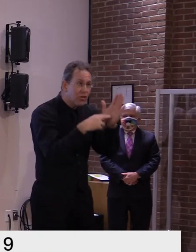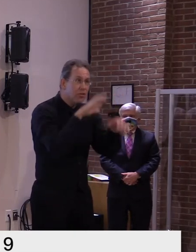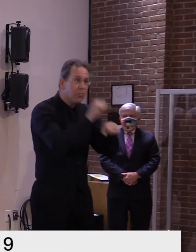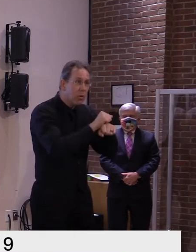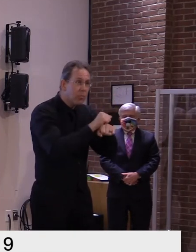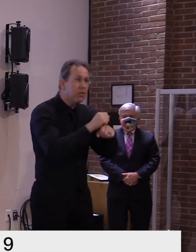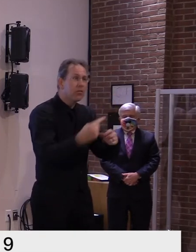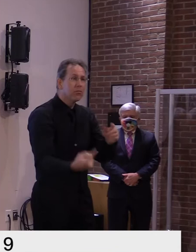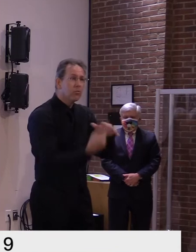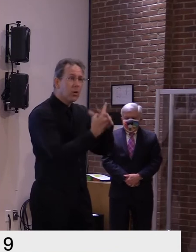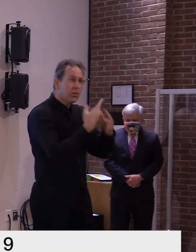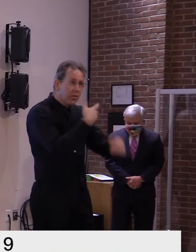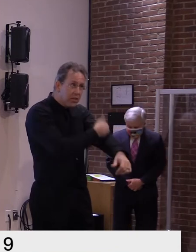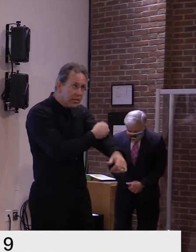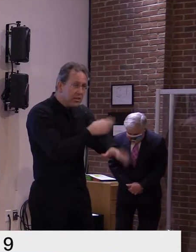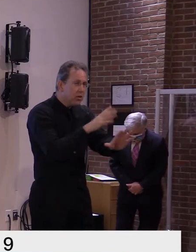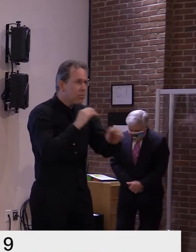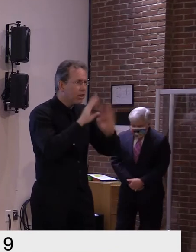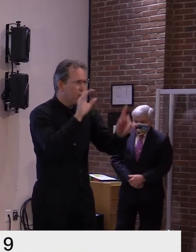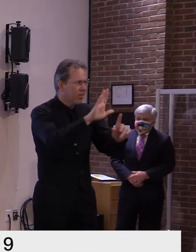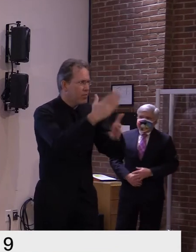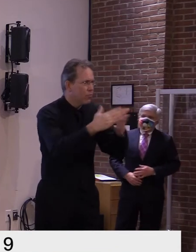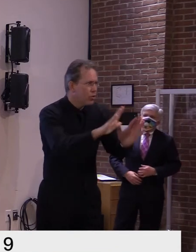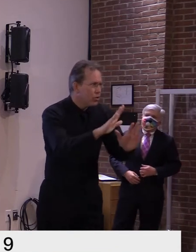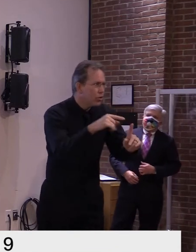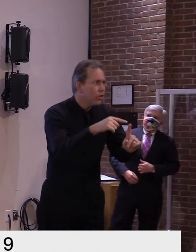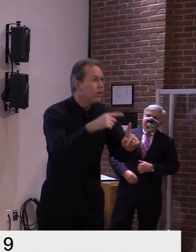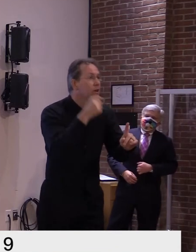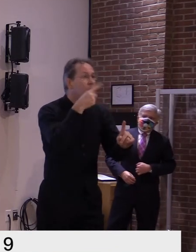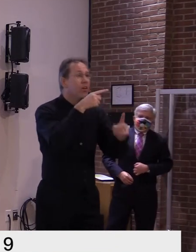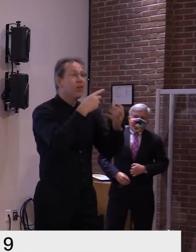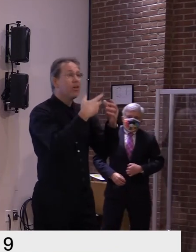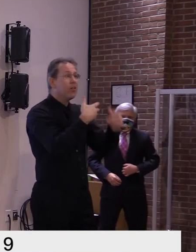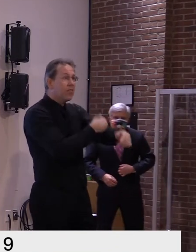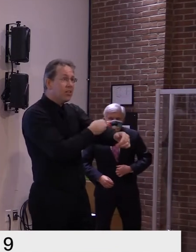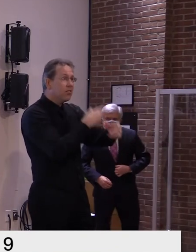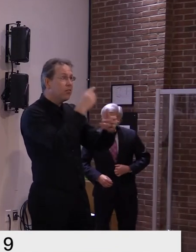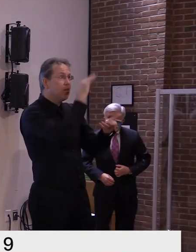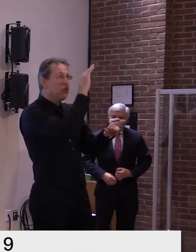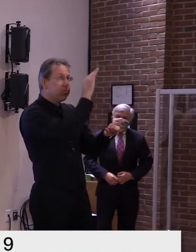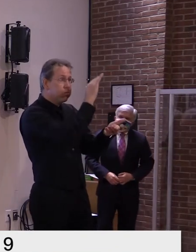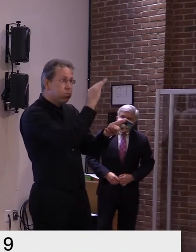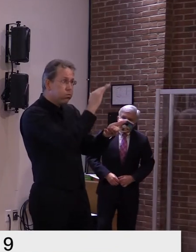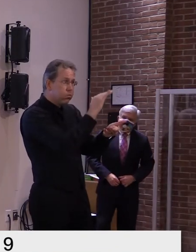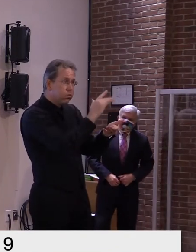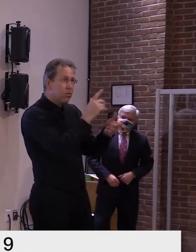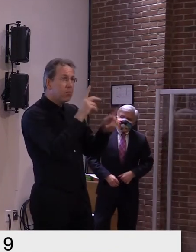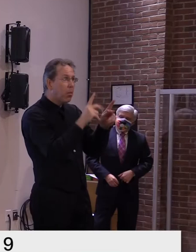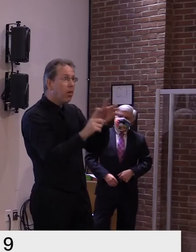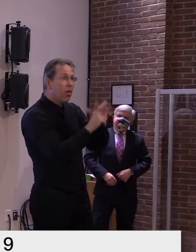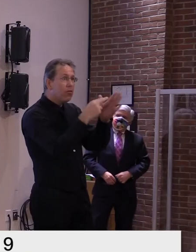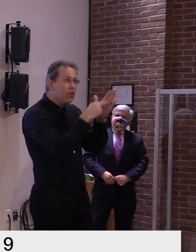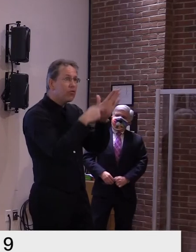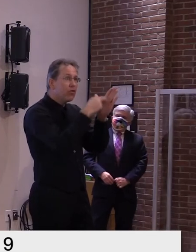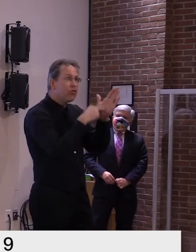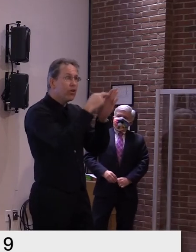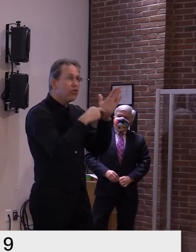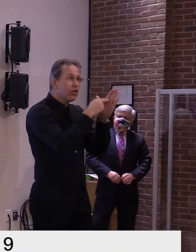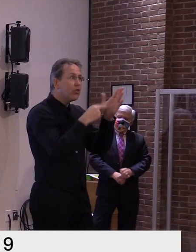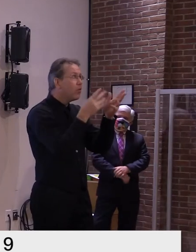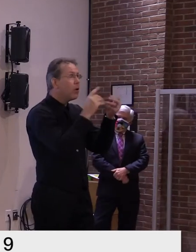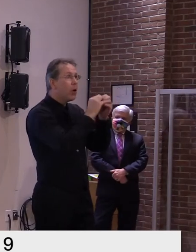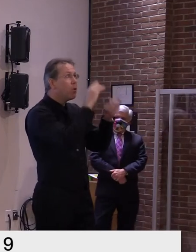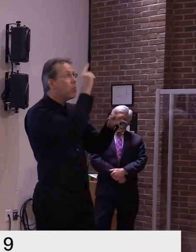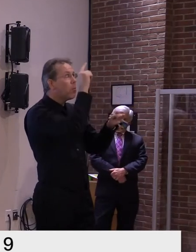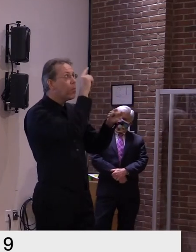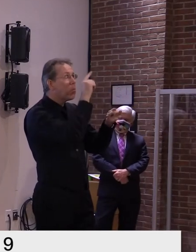when one phase has less people making appointments. So that will be another sort of safety net,